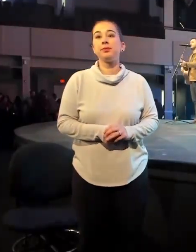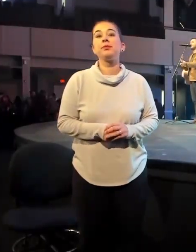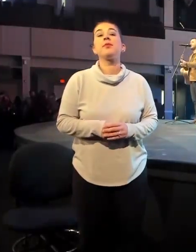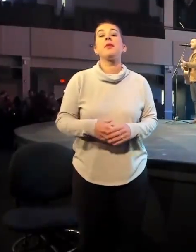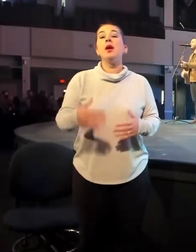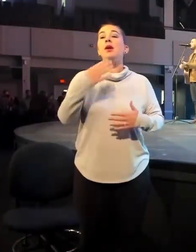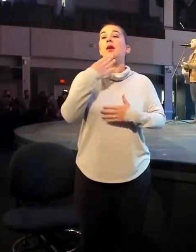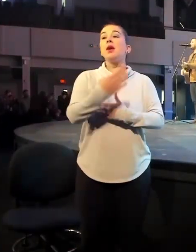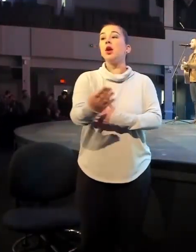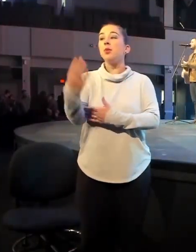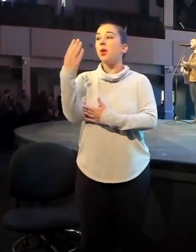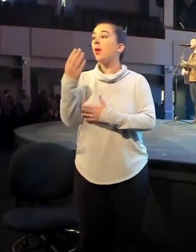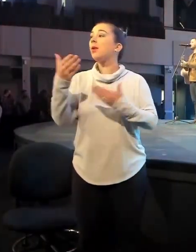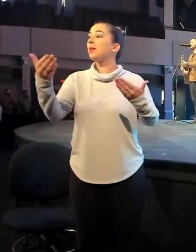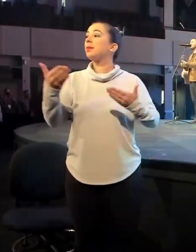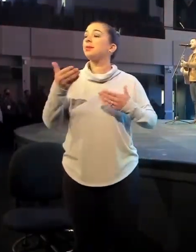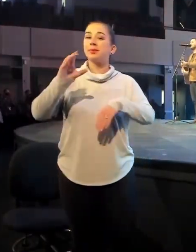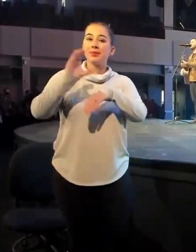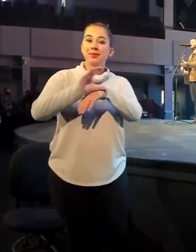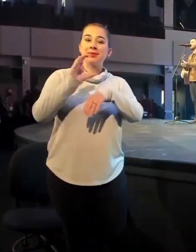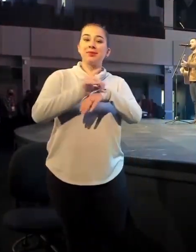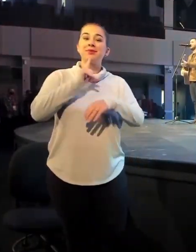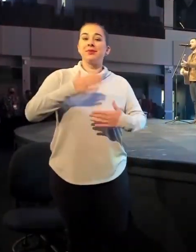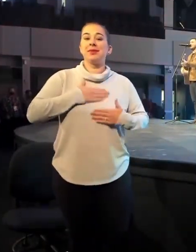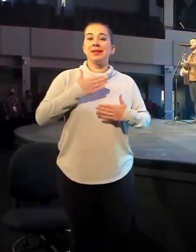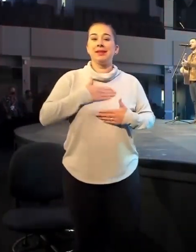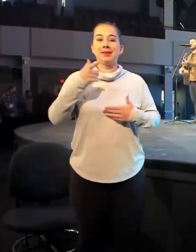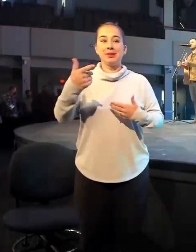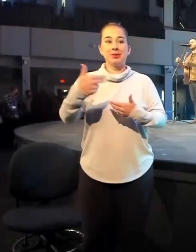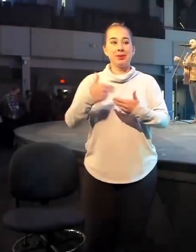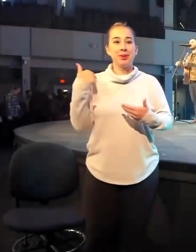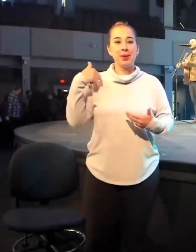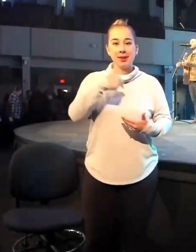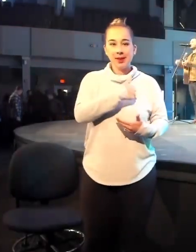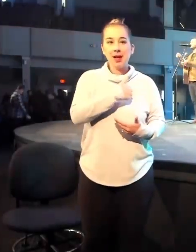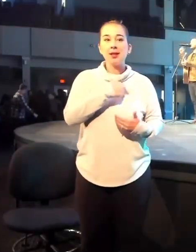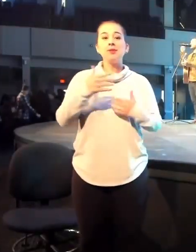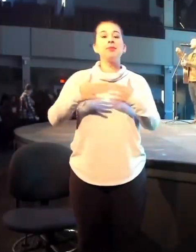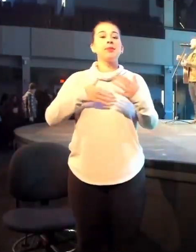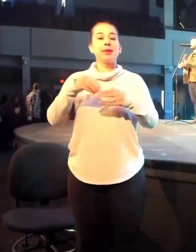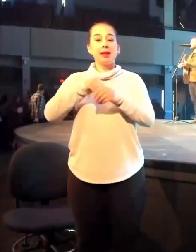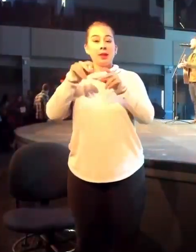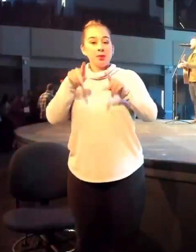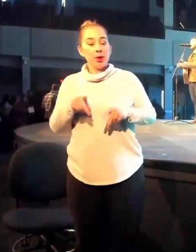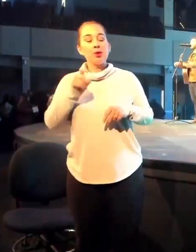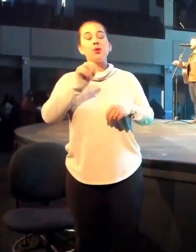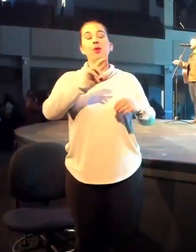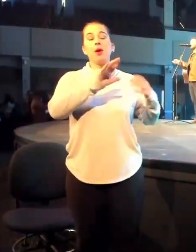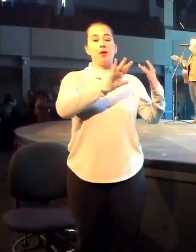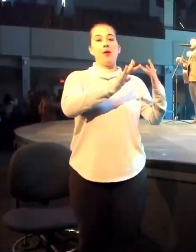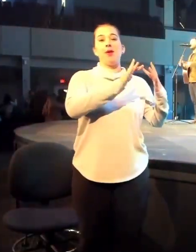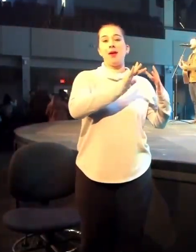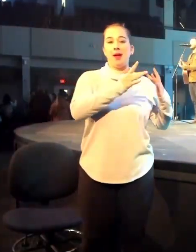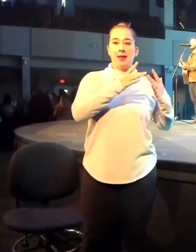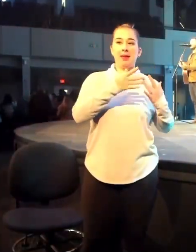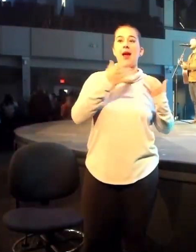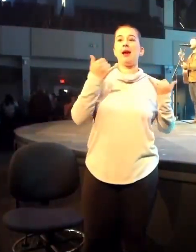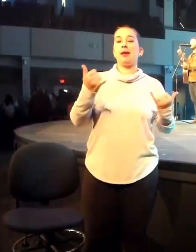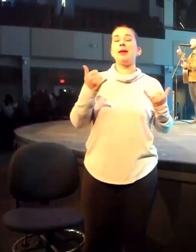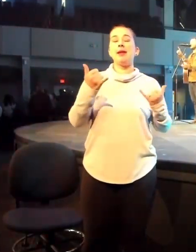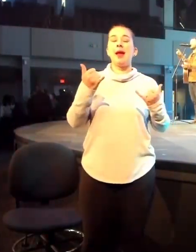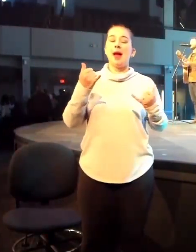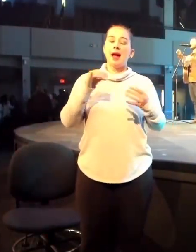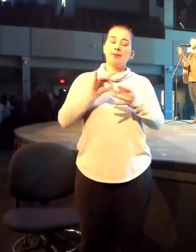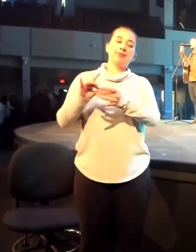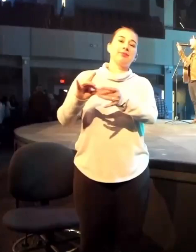Well, good morning. Welcome to church. We're so glad that you're here today. And whether you're joining us in person or you're joining us online, we're going to join in together as